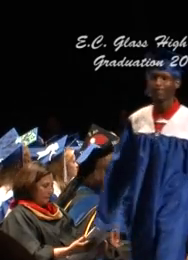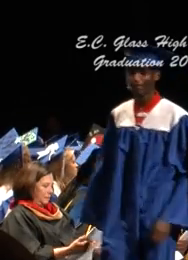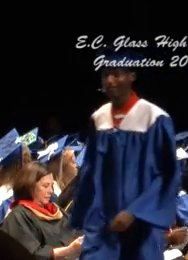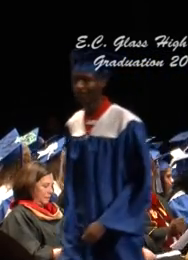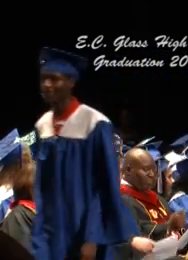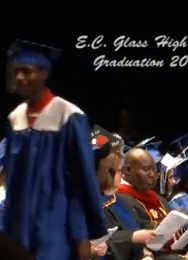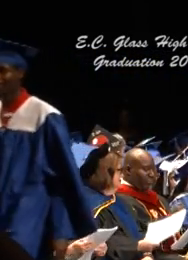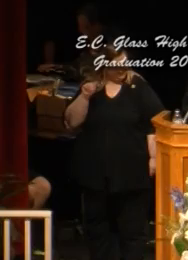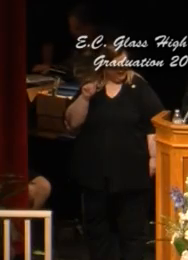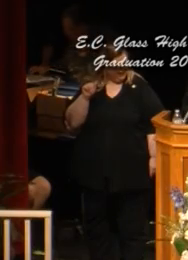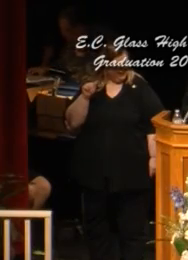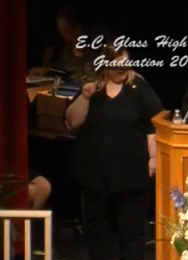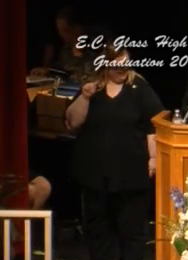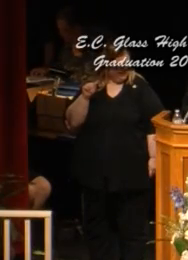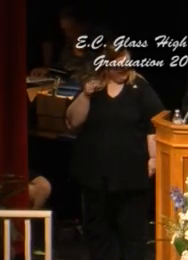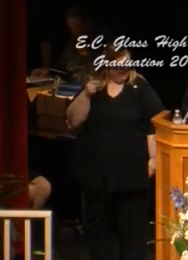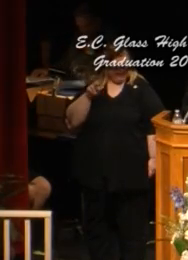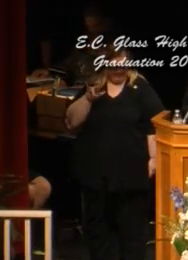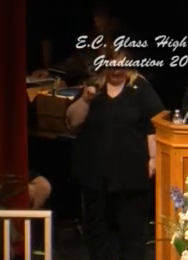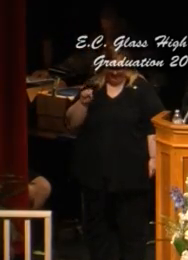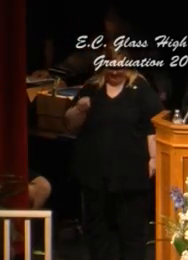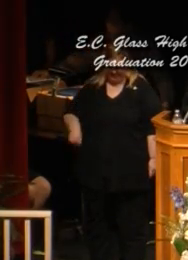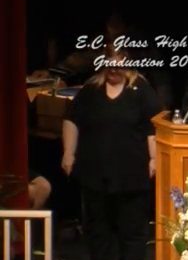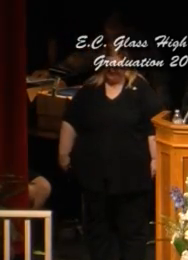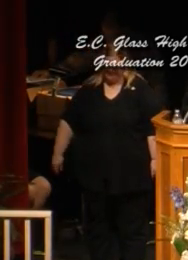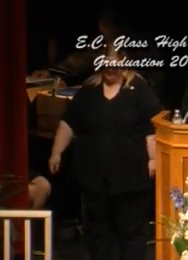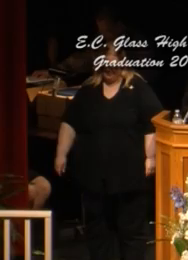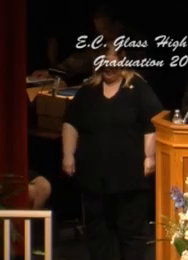Tierra Diamond Harris.